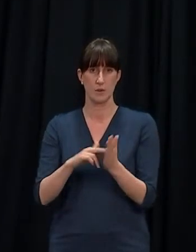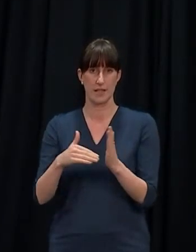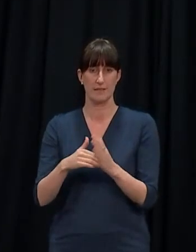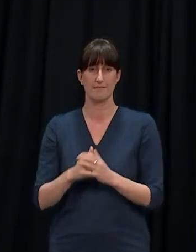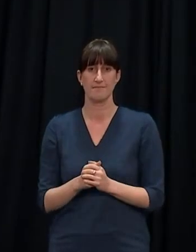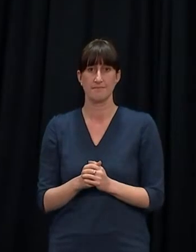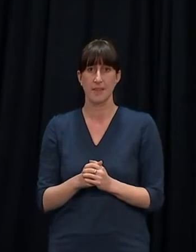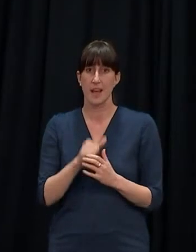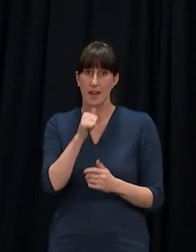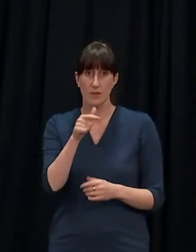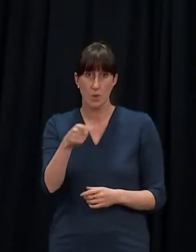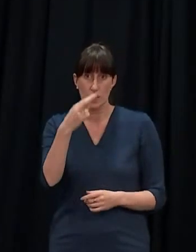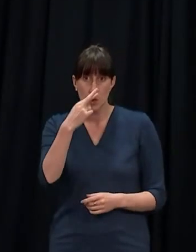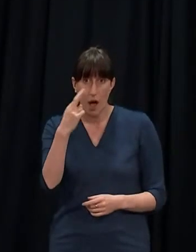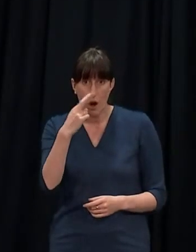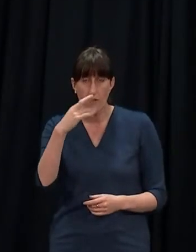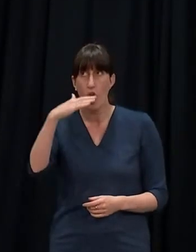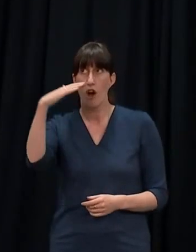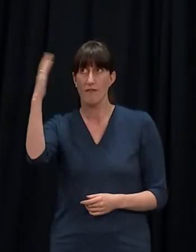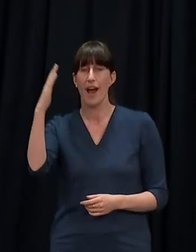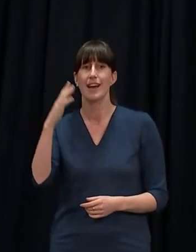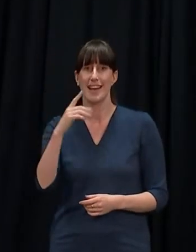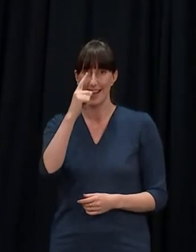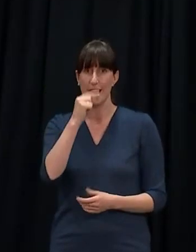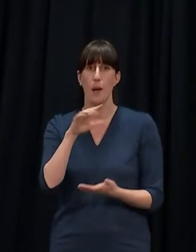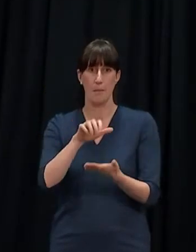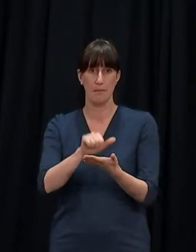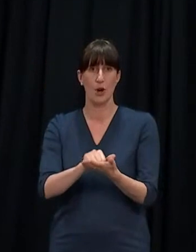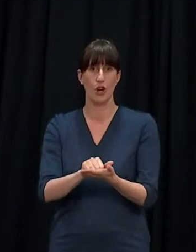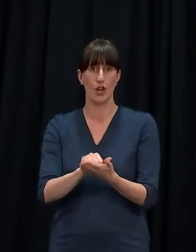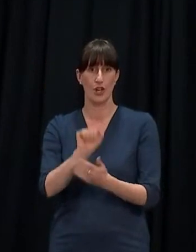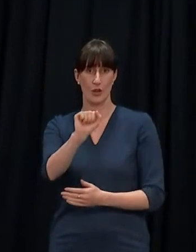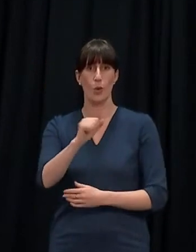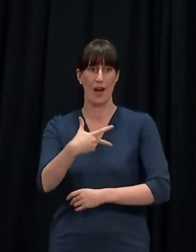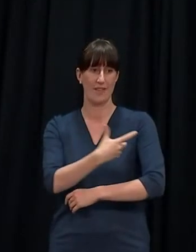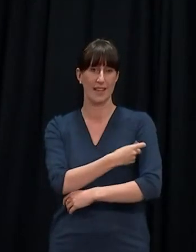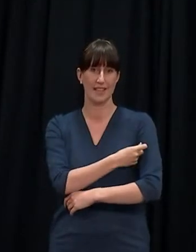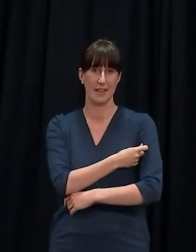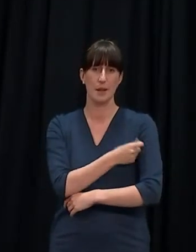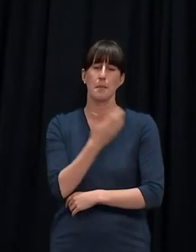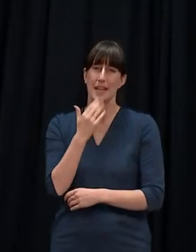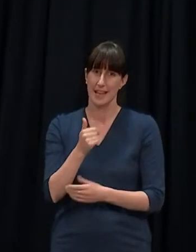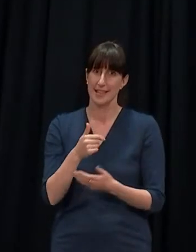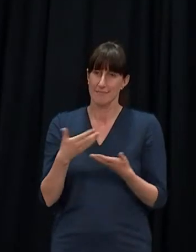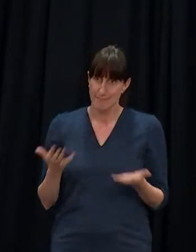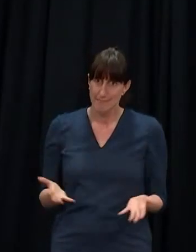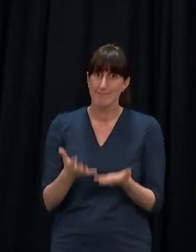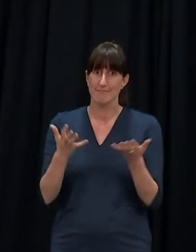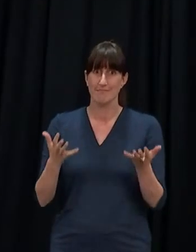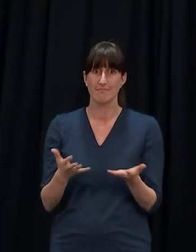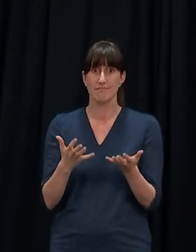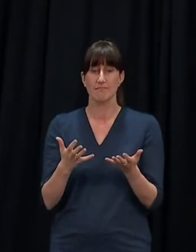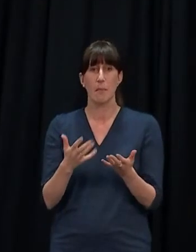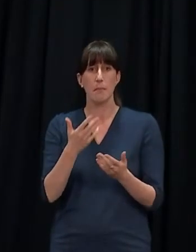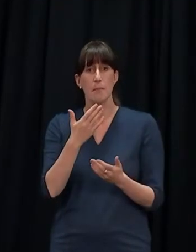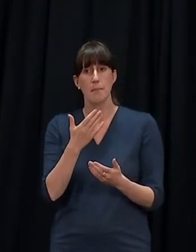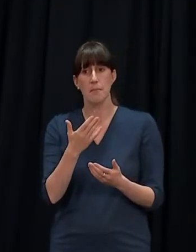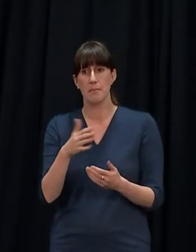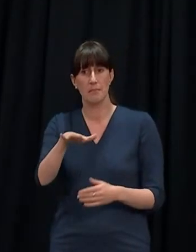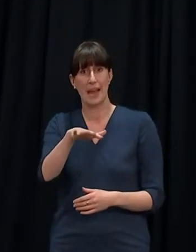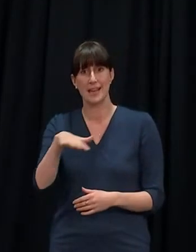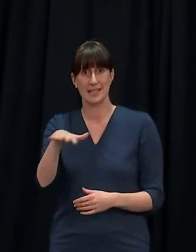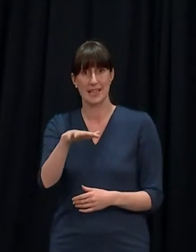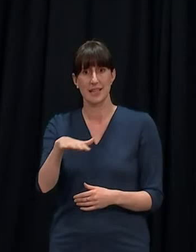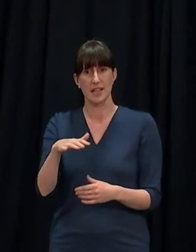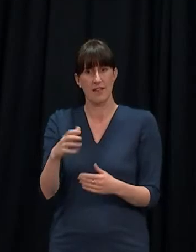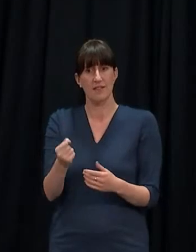in to get your vaccine. So if you haven't already done so, I'm advised that most places across New Zealand have spaces available.